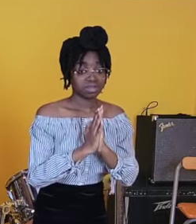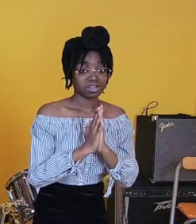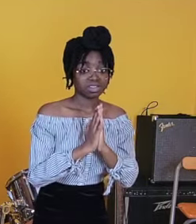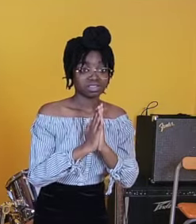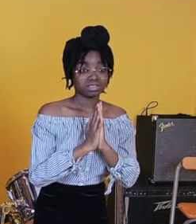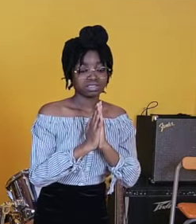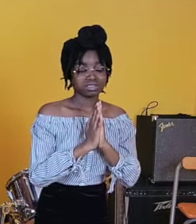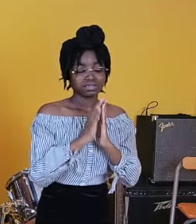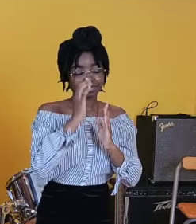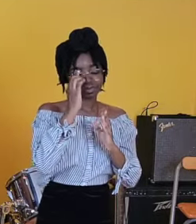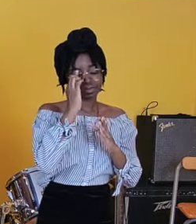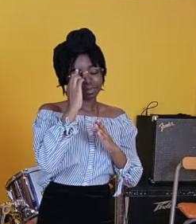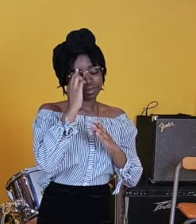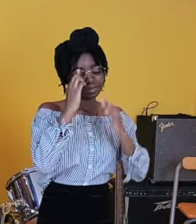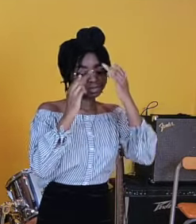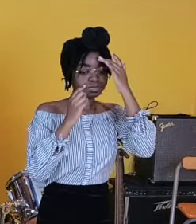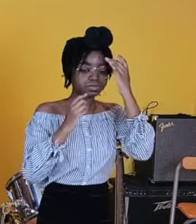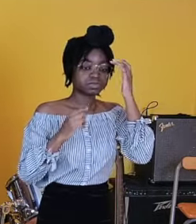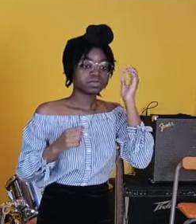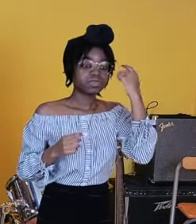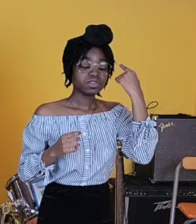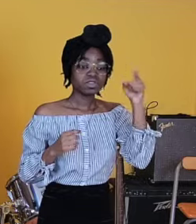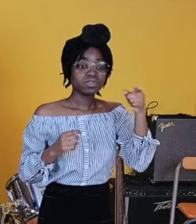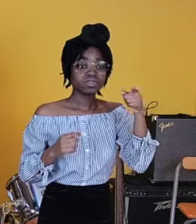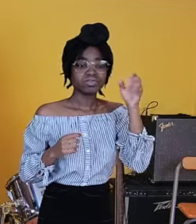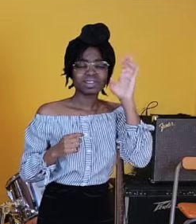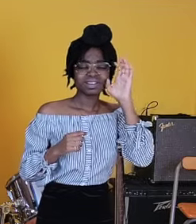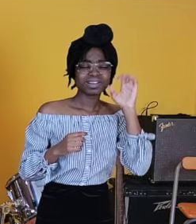who listen to me but are not born again.